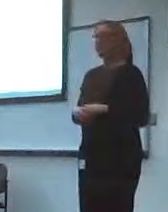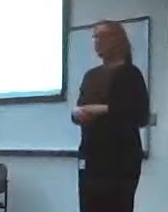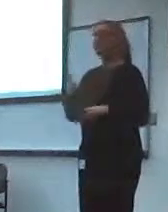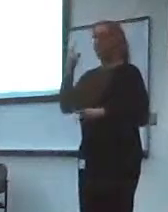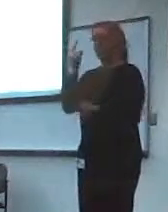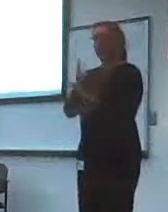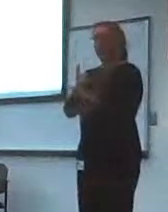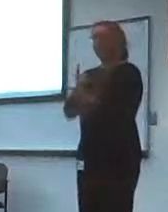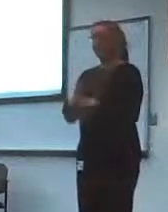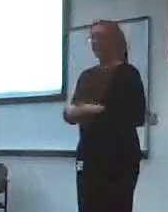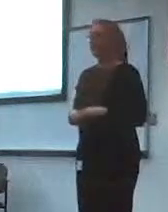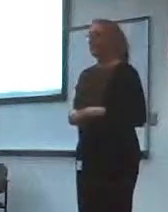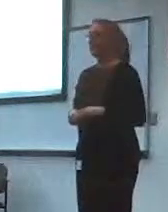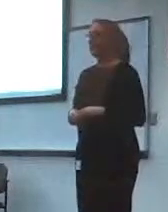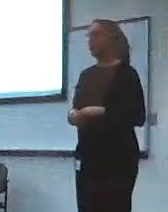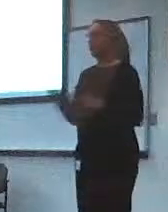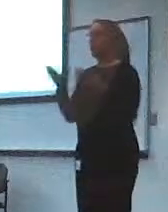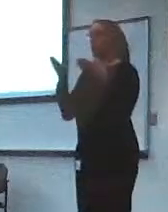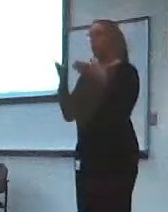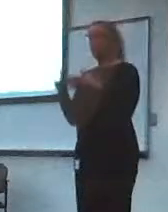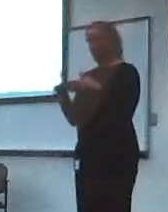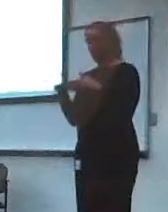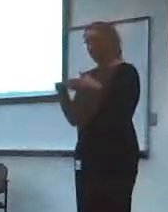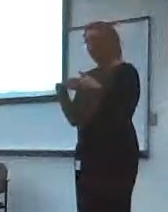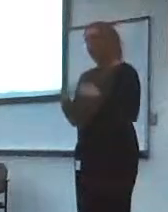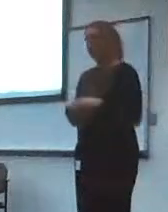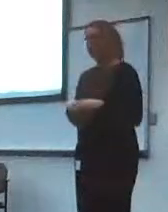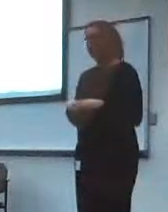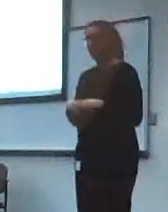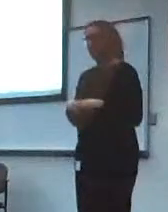The focus is on the victim.